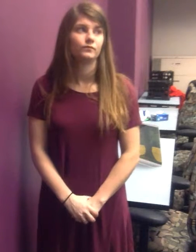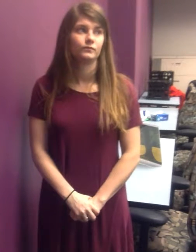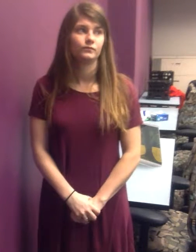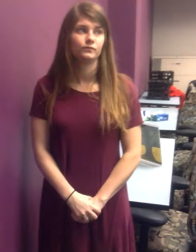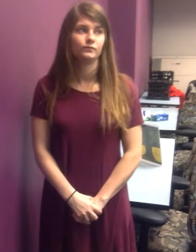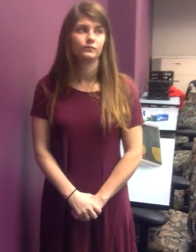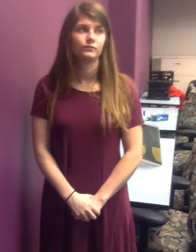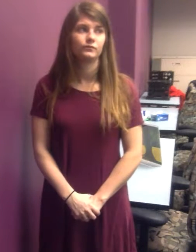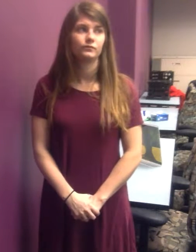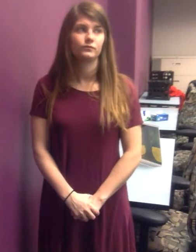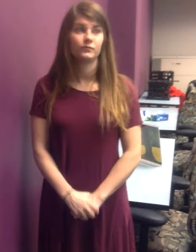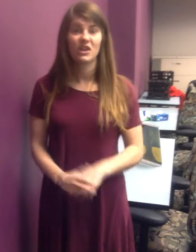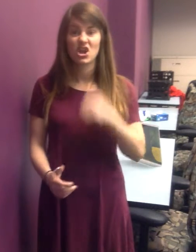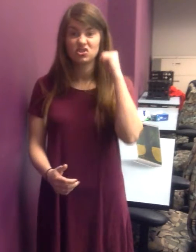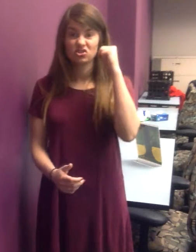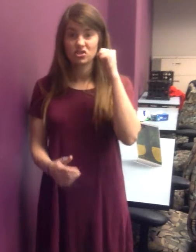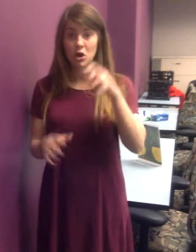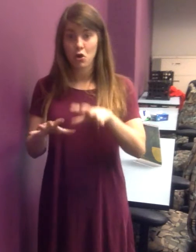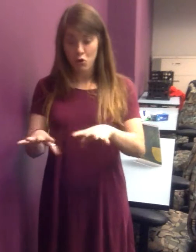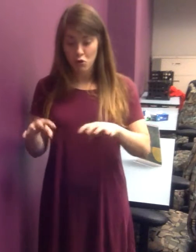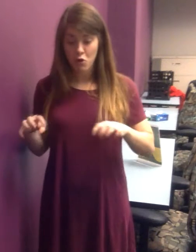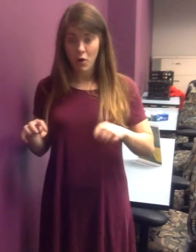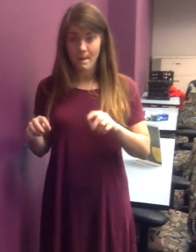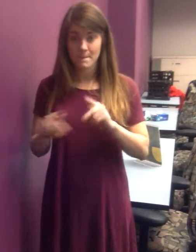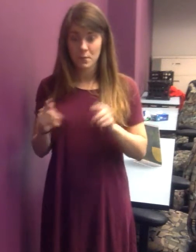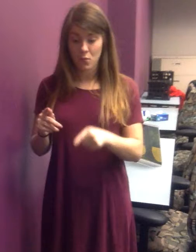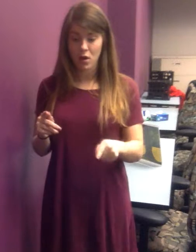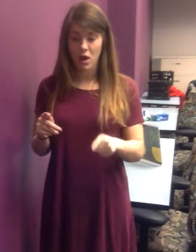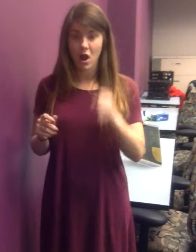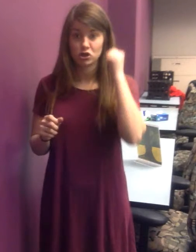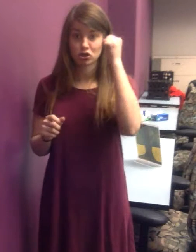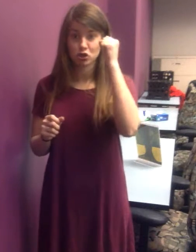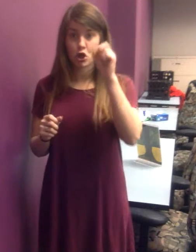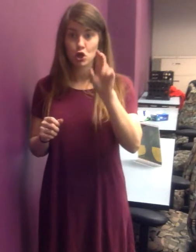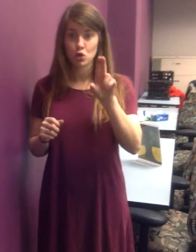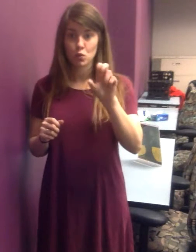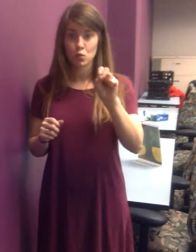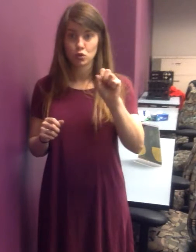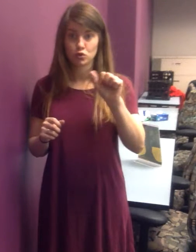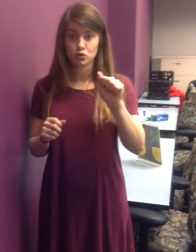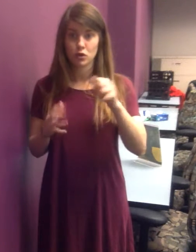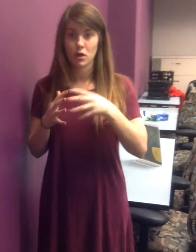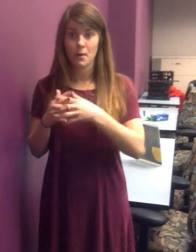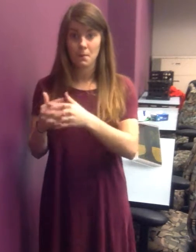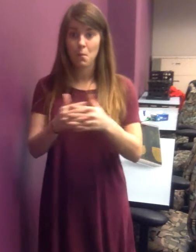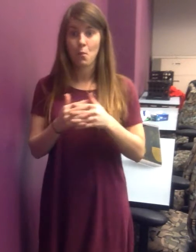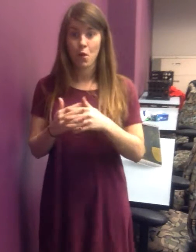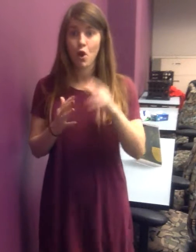widespread anxiety over a shrinking economy, cap and trade was tabled in the Senate. The momentum towards action